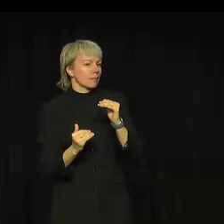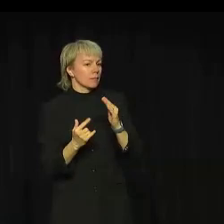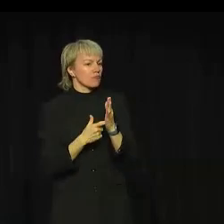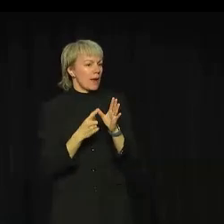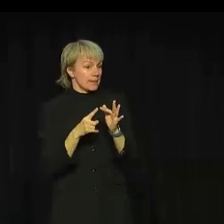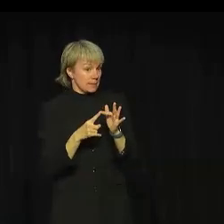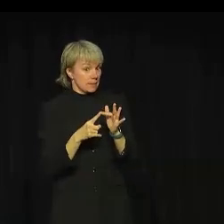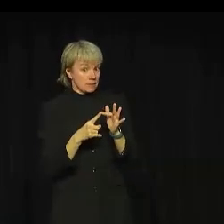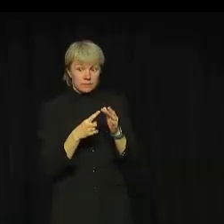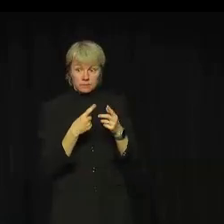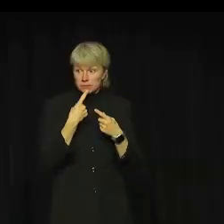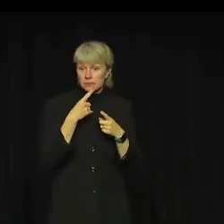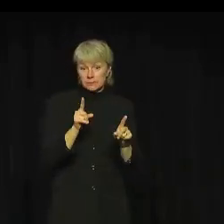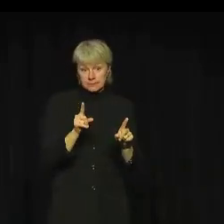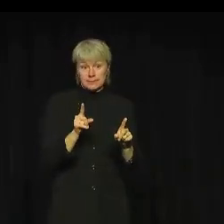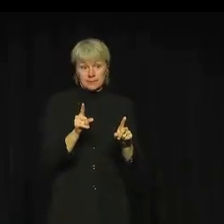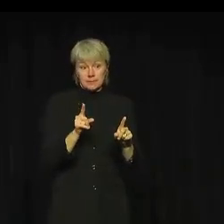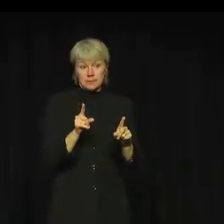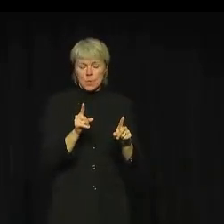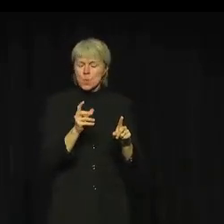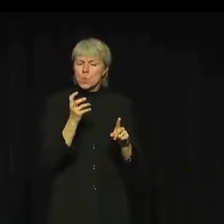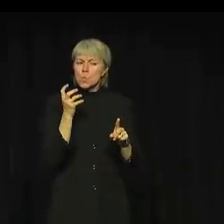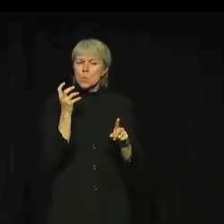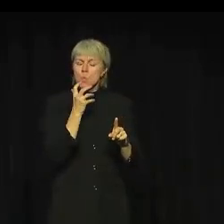This is a dark history.